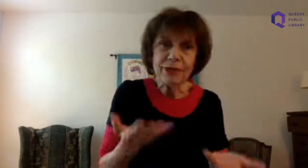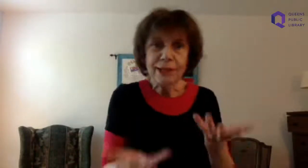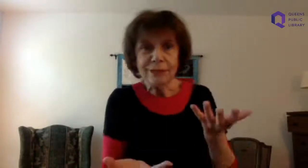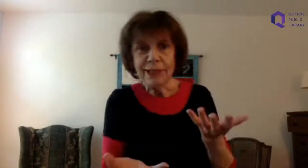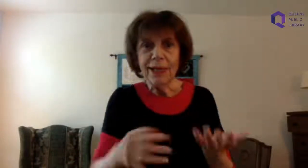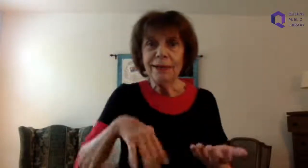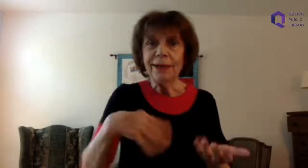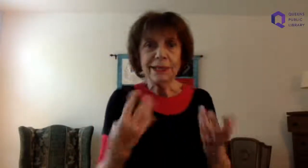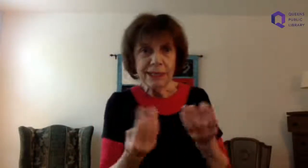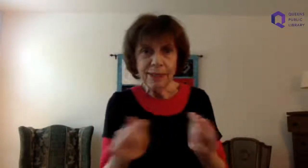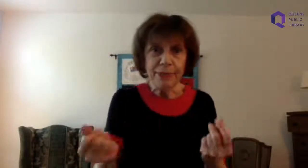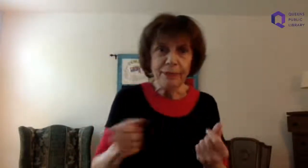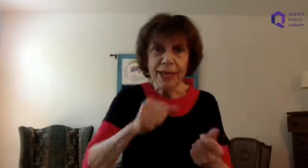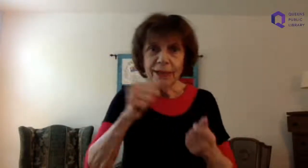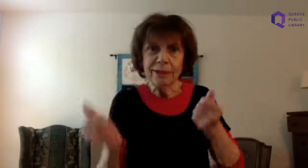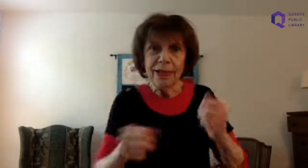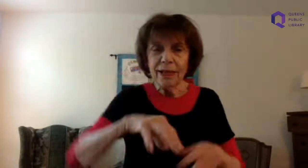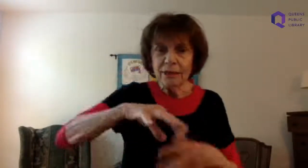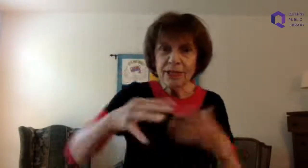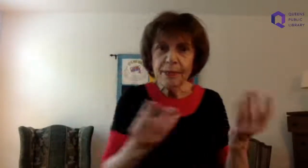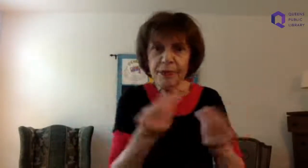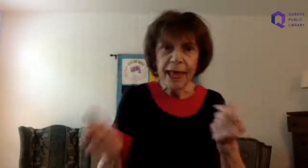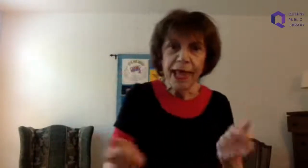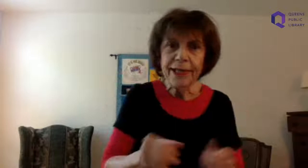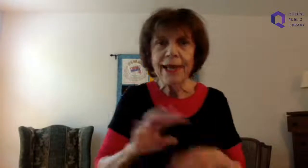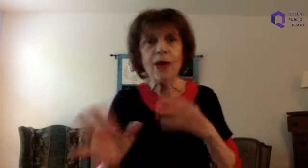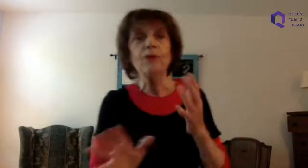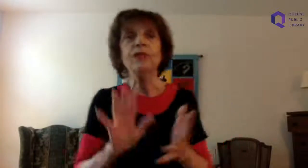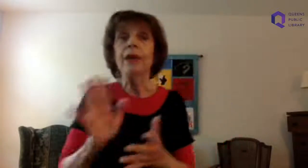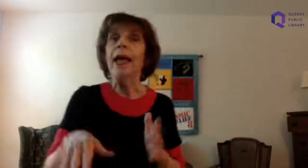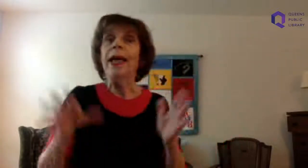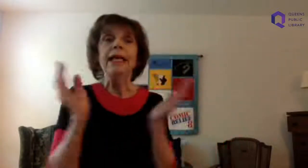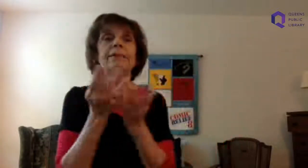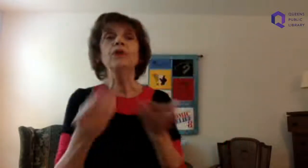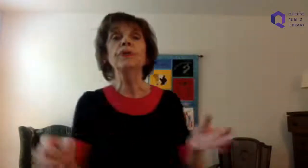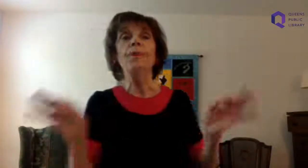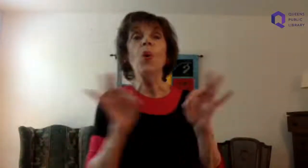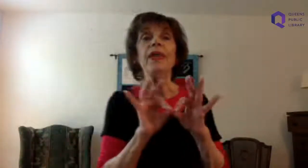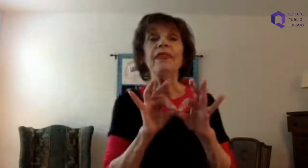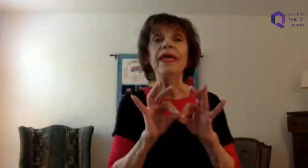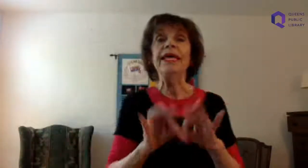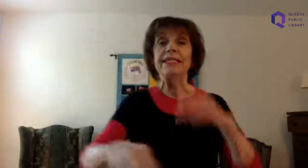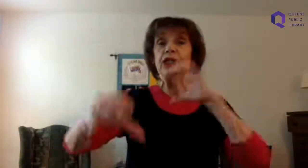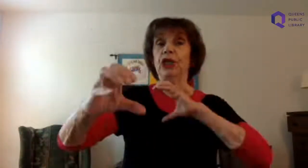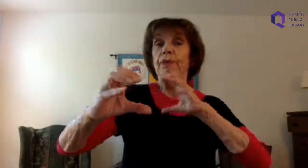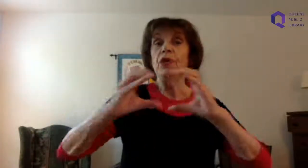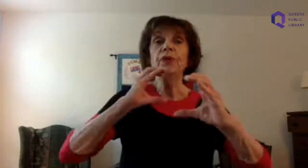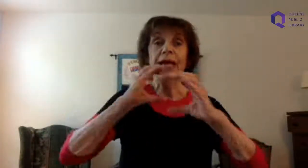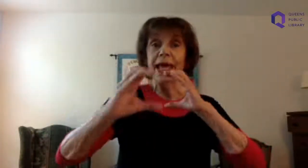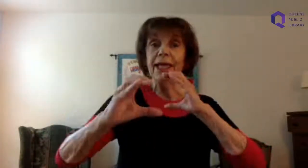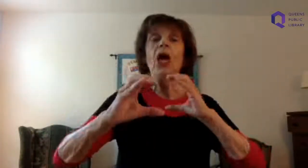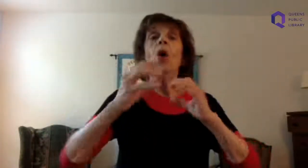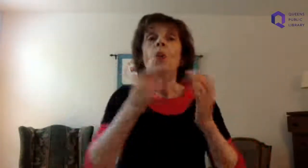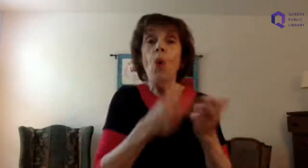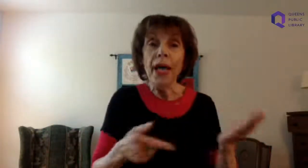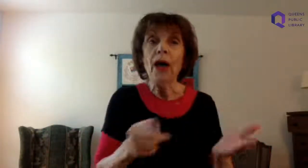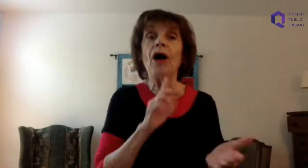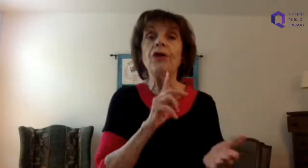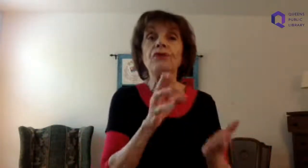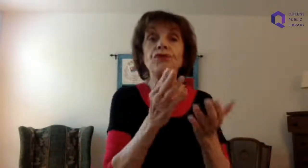sometimes I slip and make a slip of the hand, and not always. The most important thing is to communicate. What are you